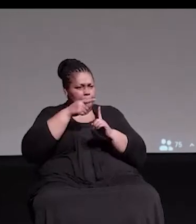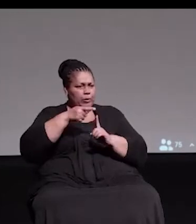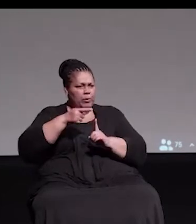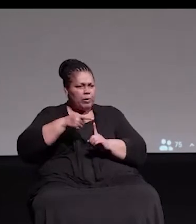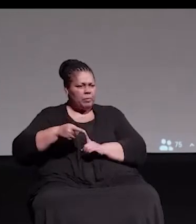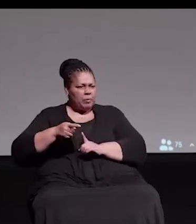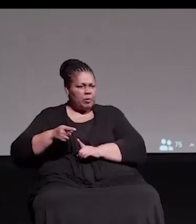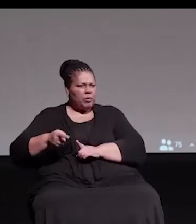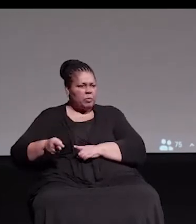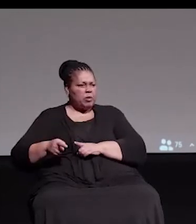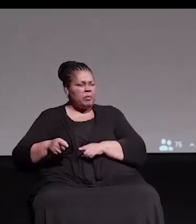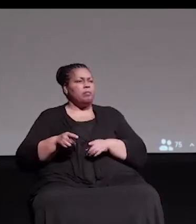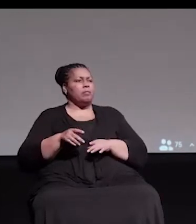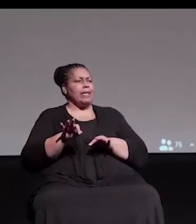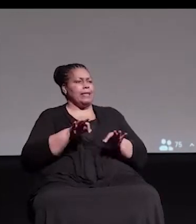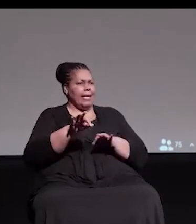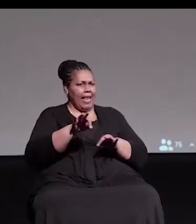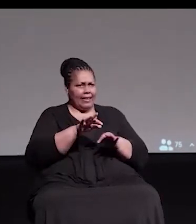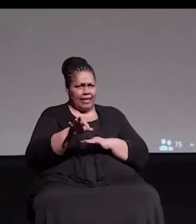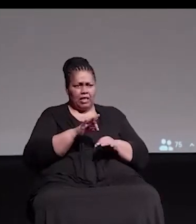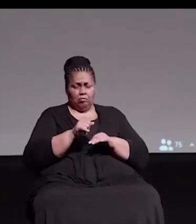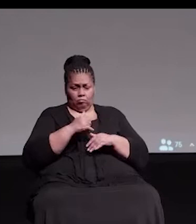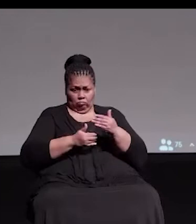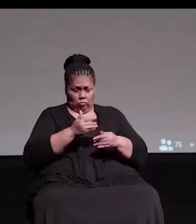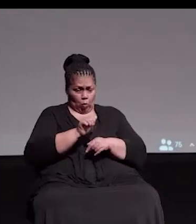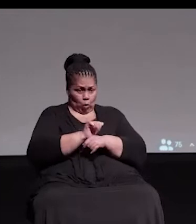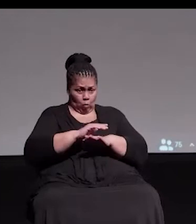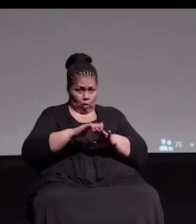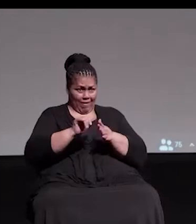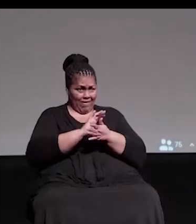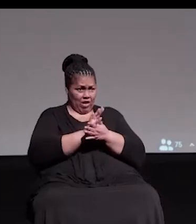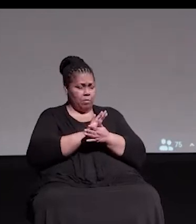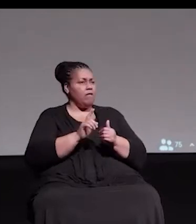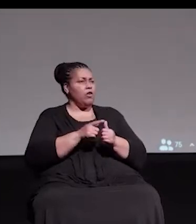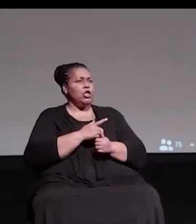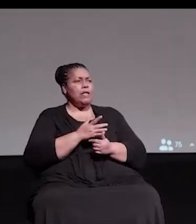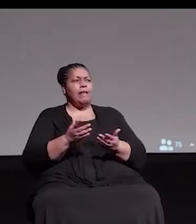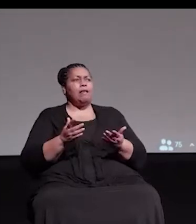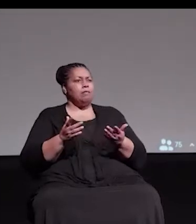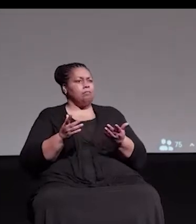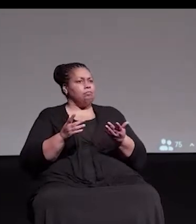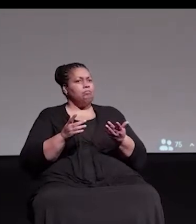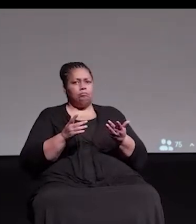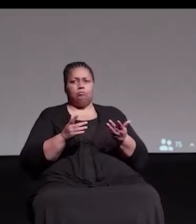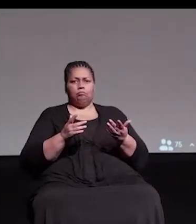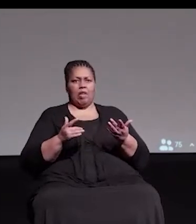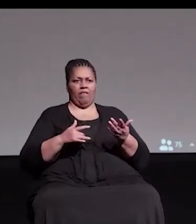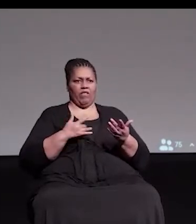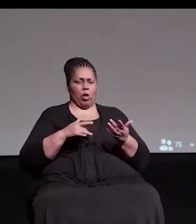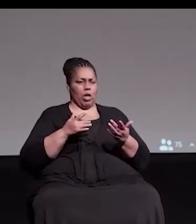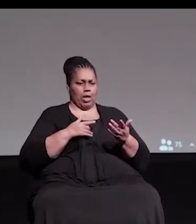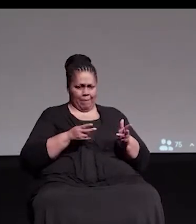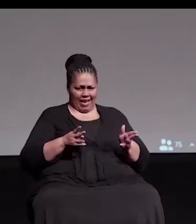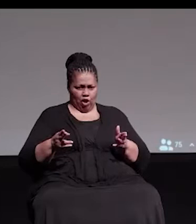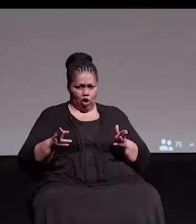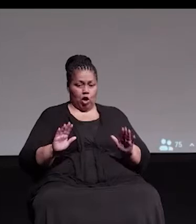were trying to go. But in the process of working on that film, the first thing that my fellow editor, Maya